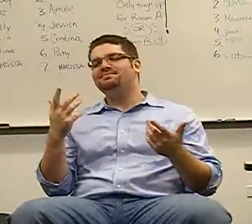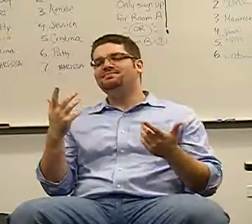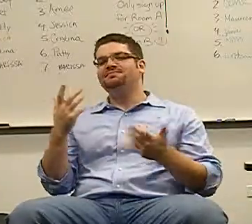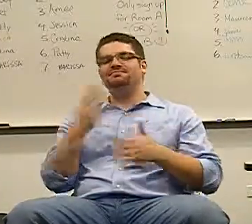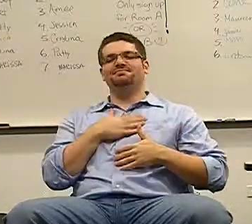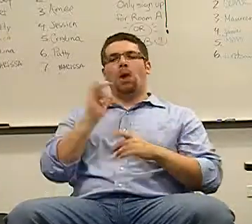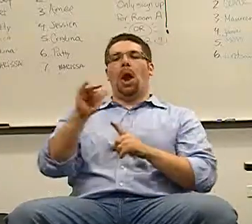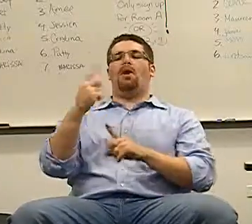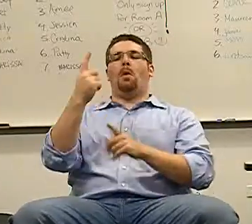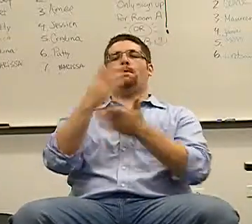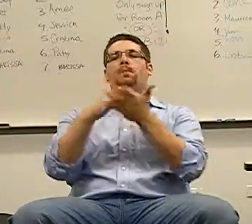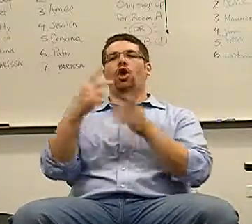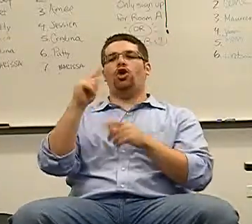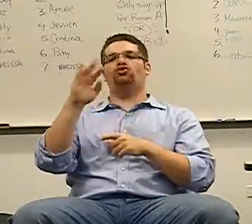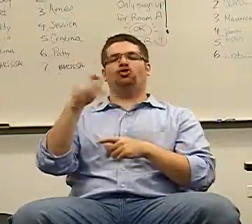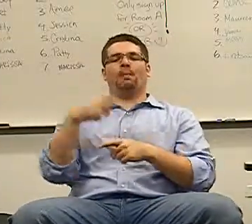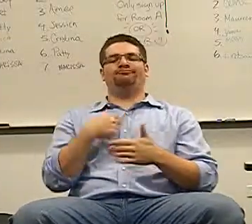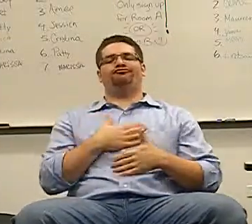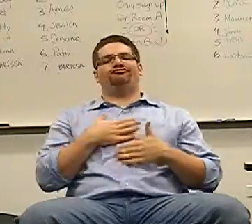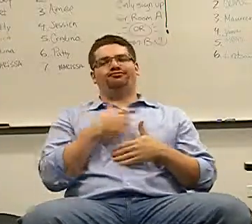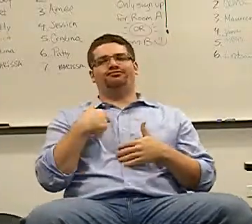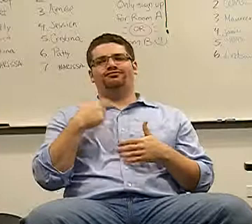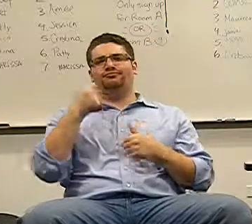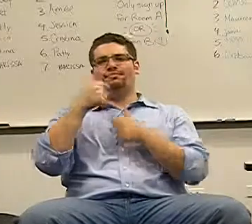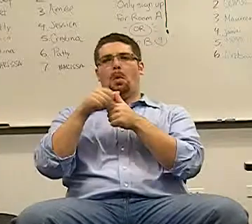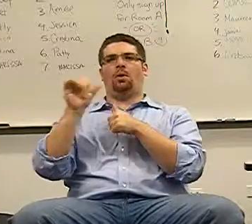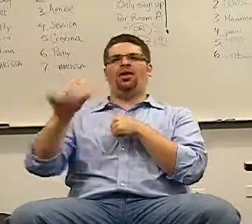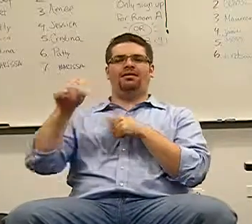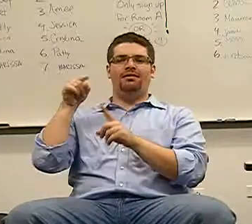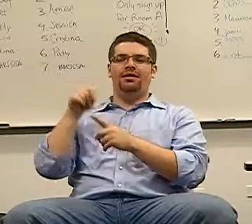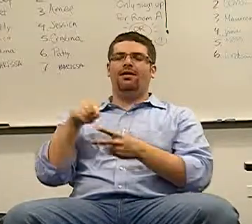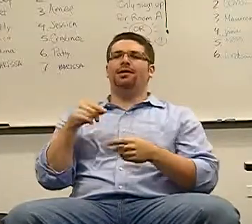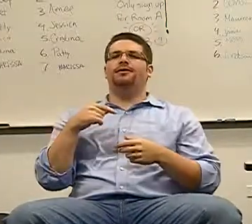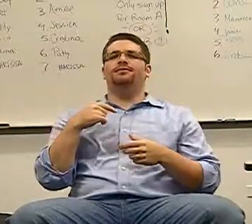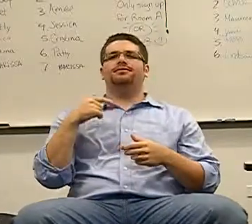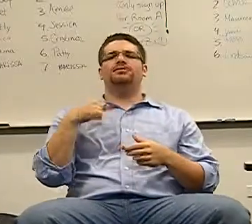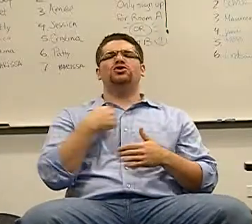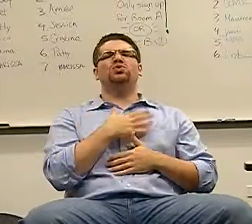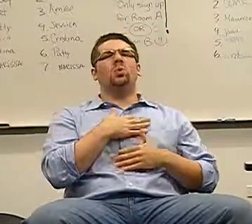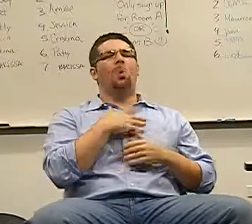My advice for you when you go traveling is make sure someone has an AK-47 with them.